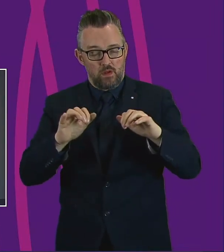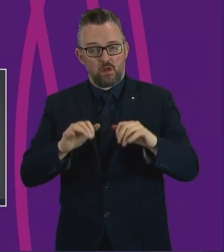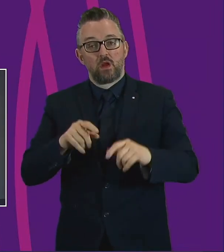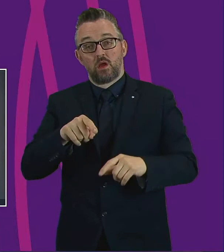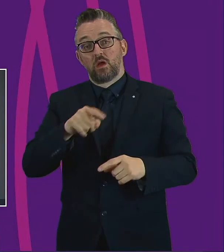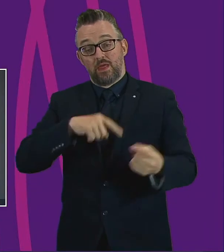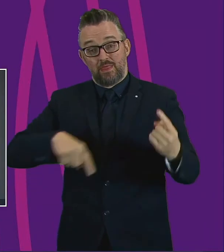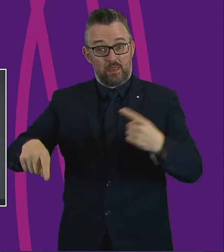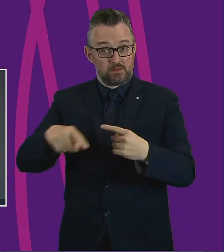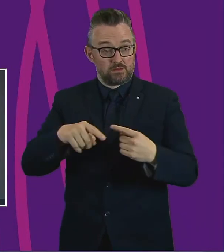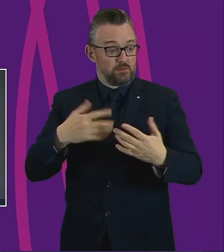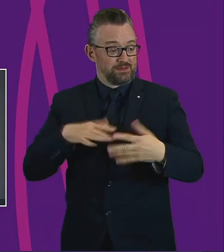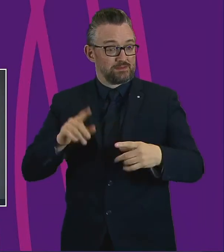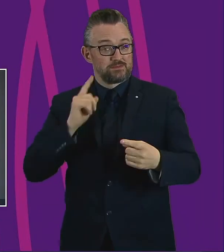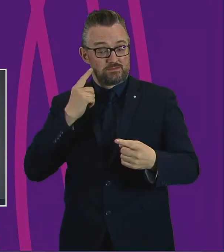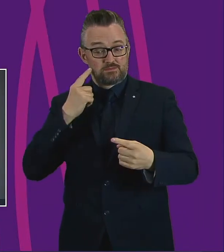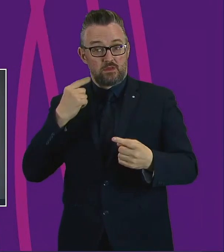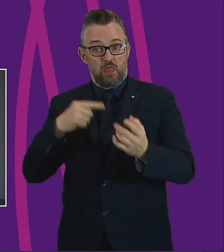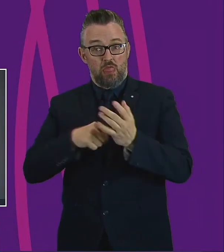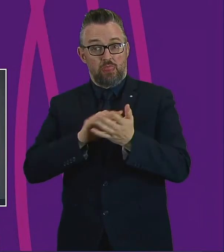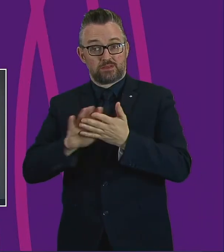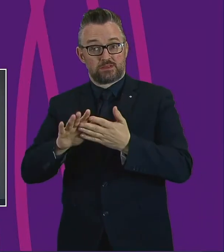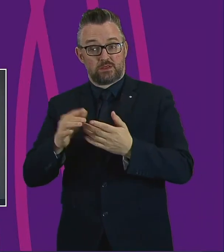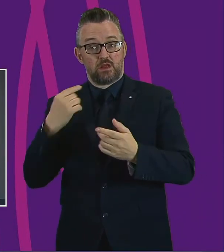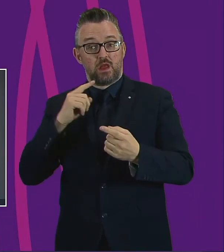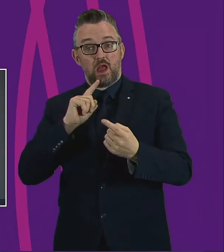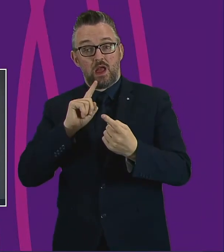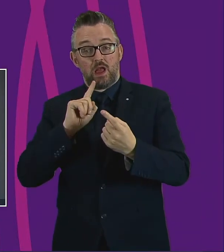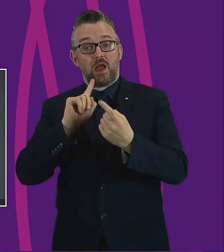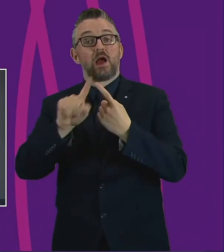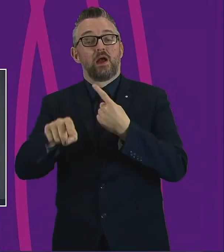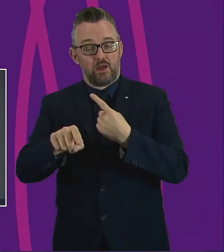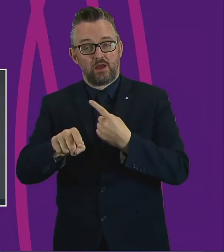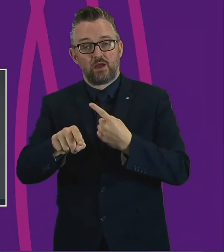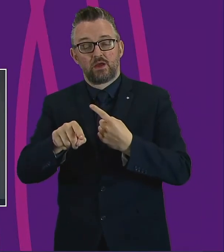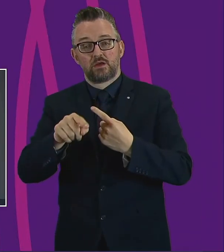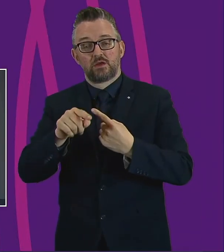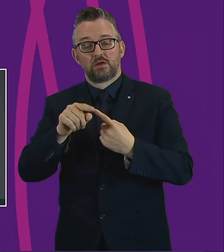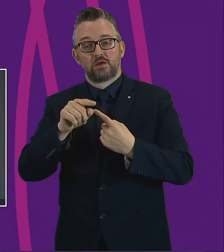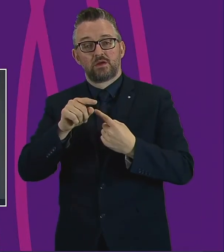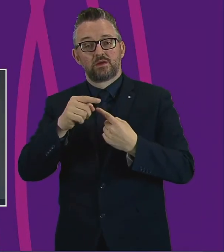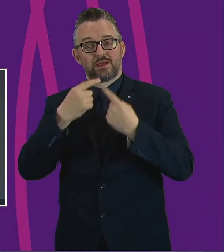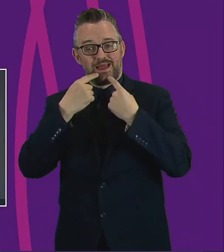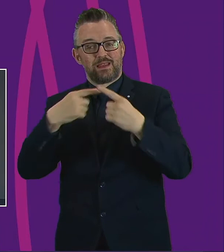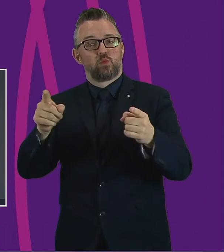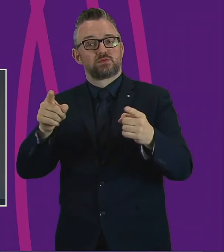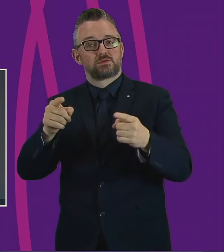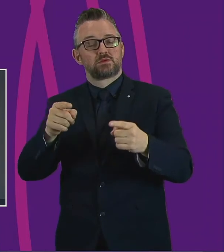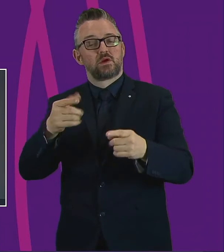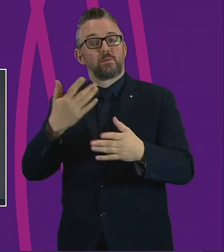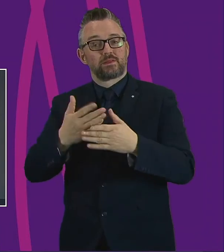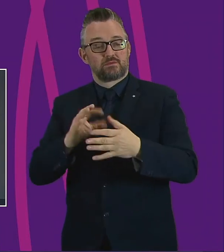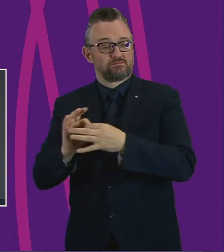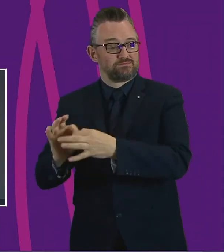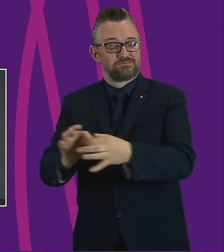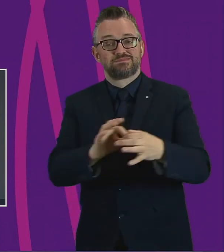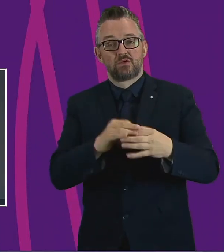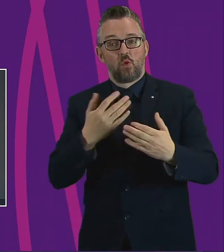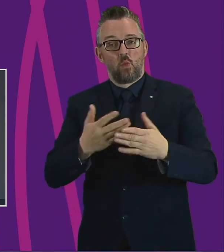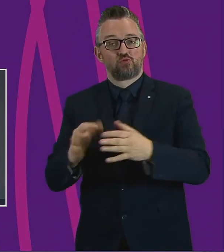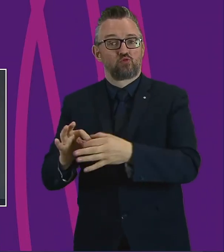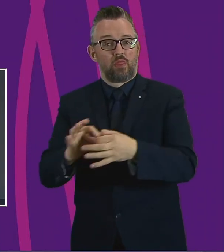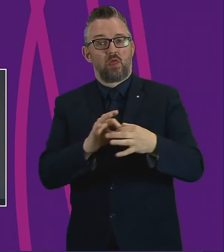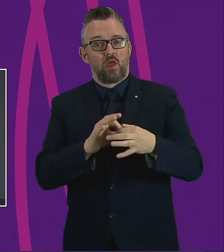proposals that were announced on Thursday were endorsed by all of the partners involved. I should also say